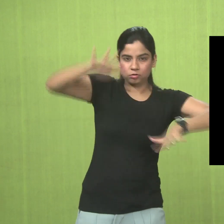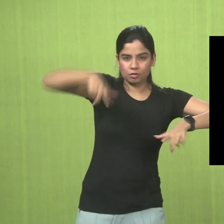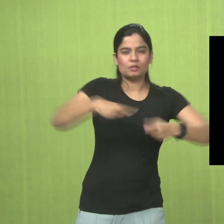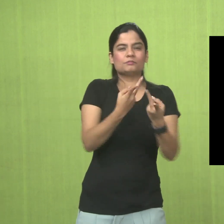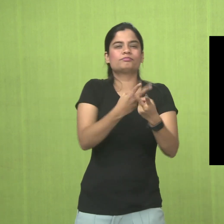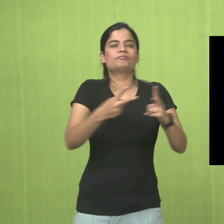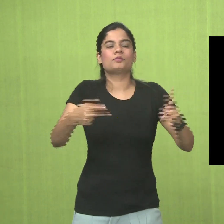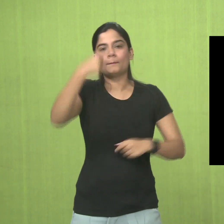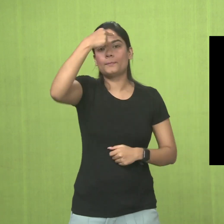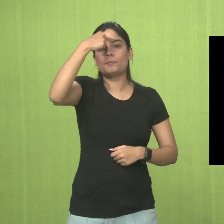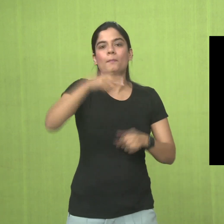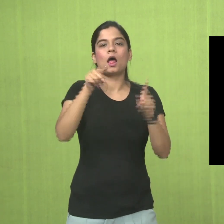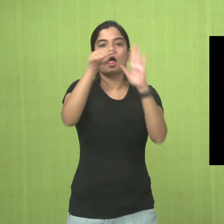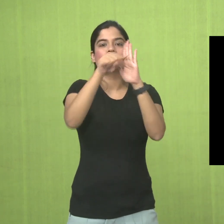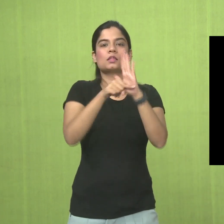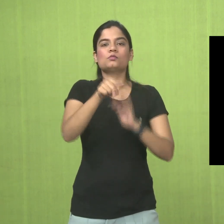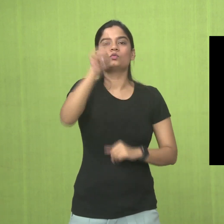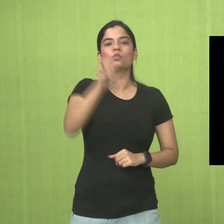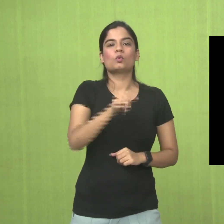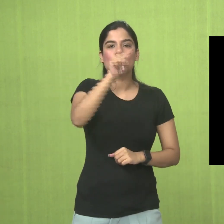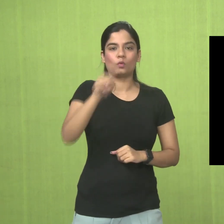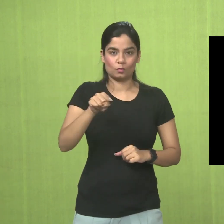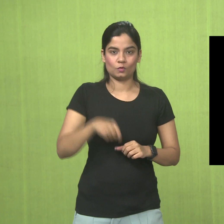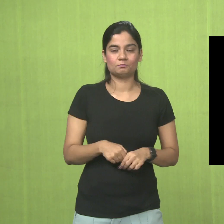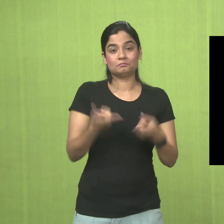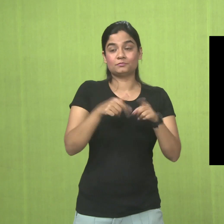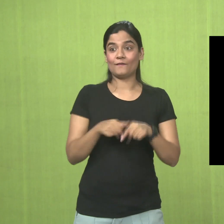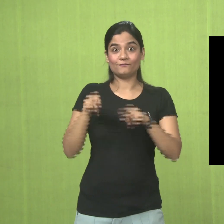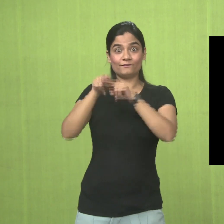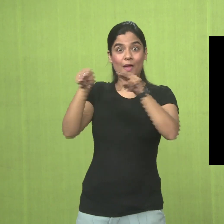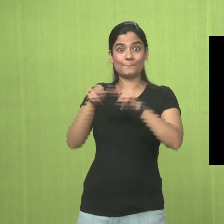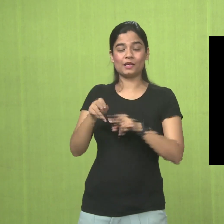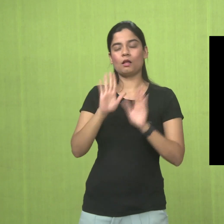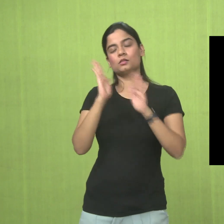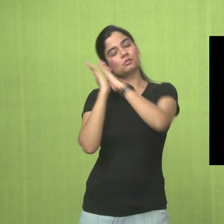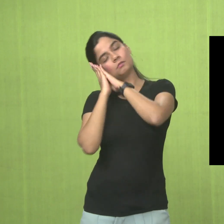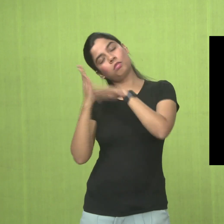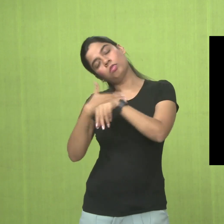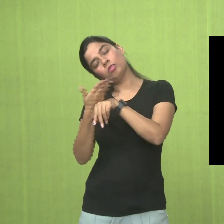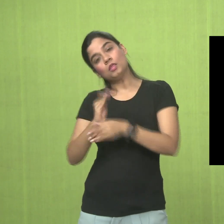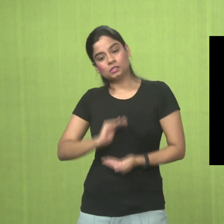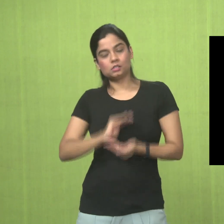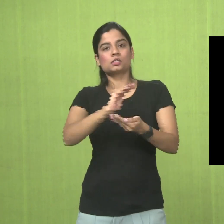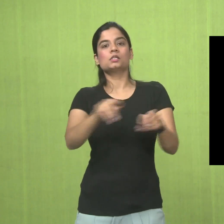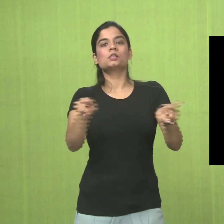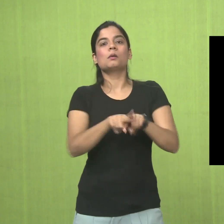complete a task and being incompetent towards the task is irregularity. At home, it could